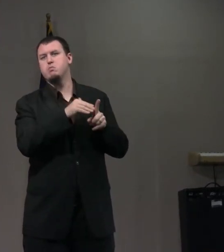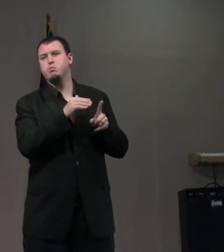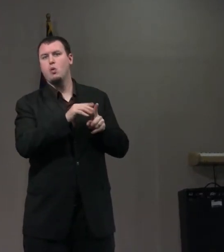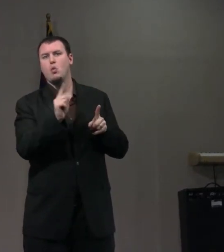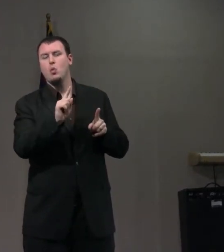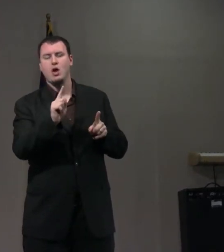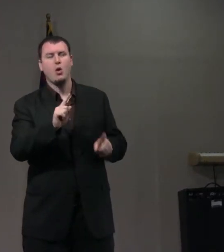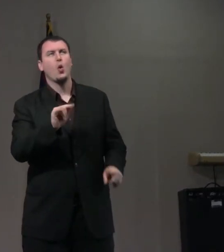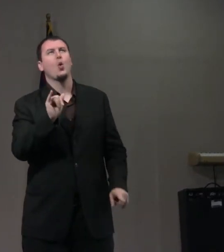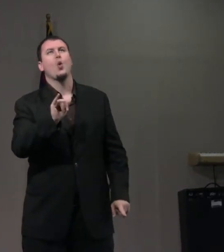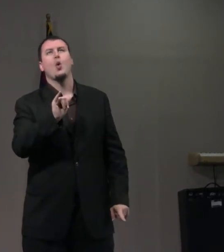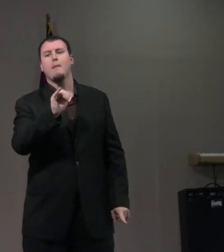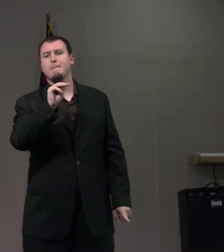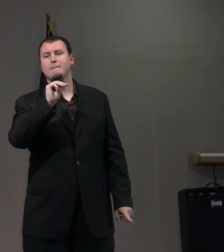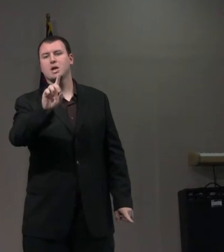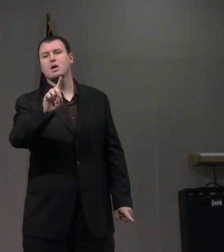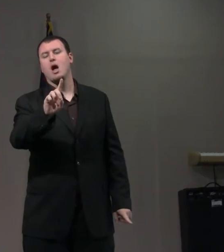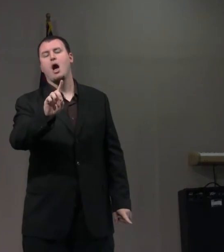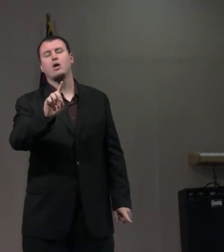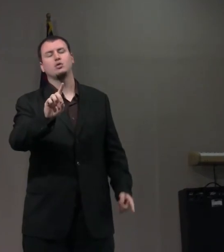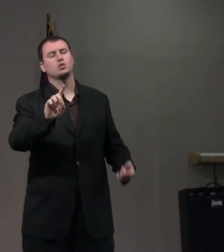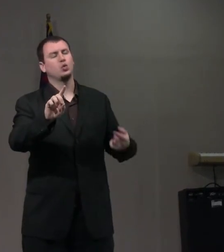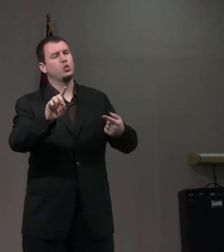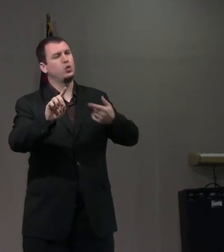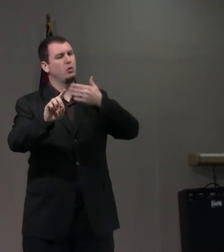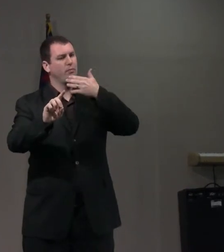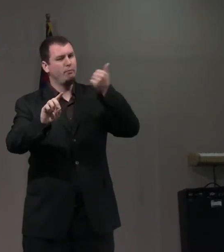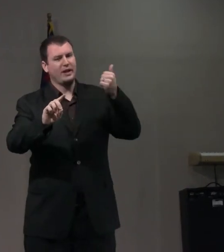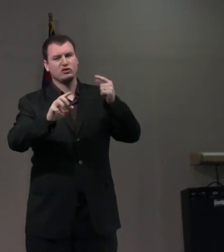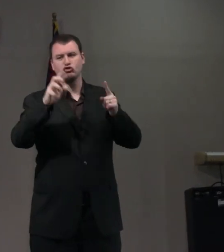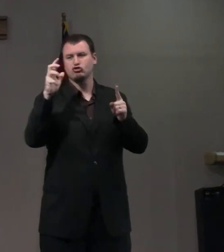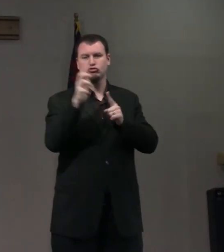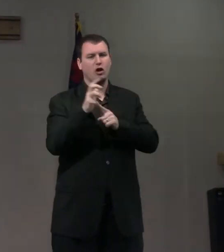Or maybe some of you prefer McDonald's.